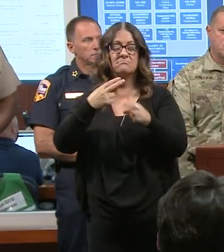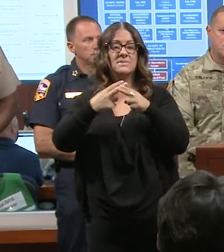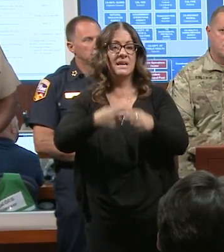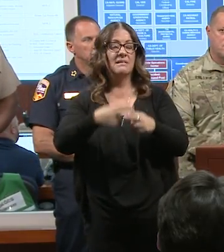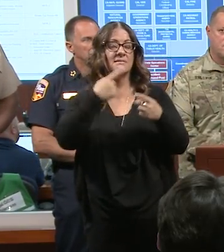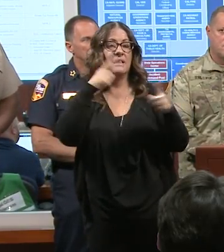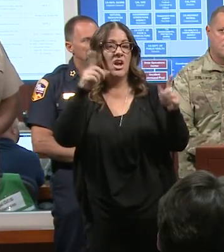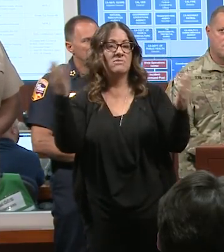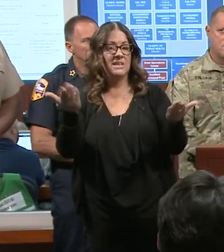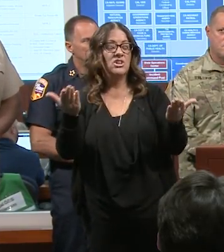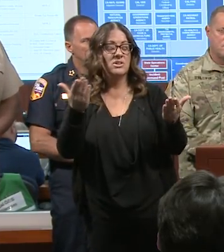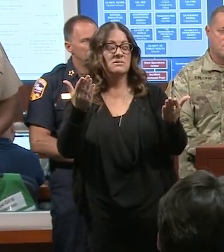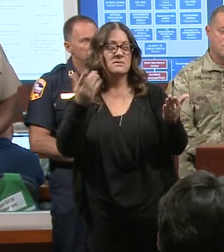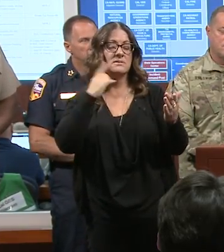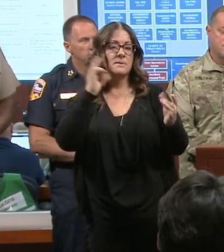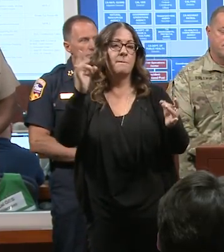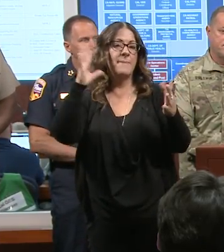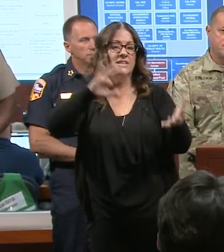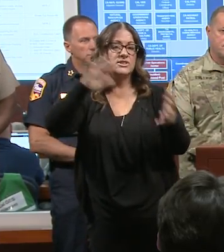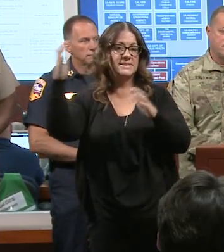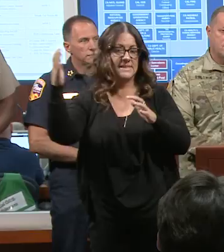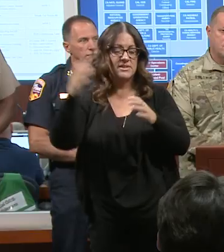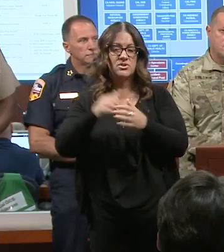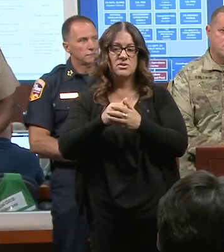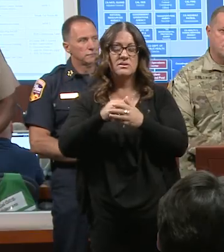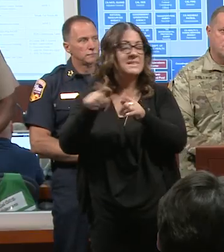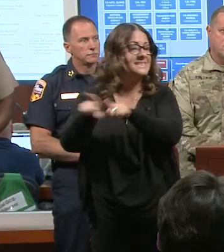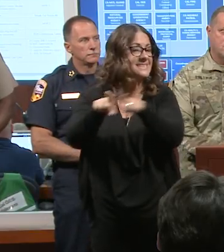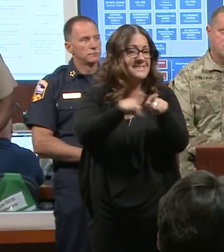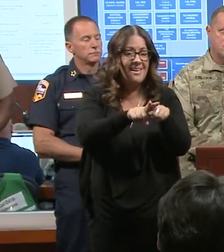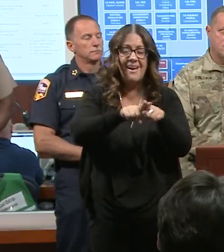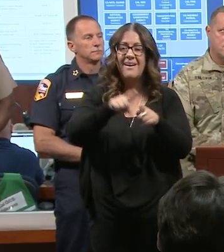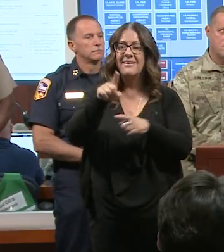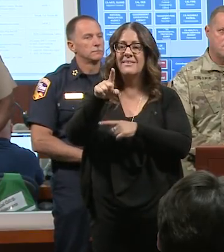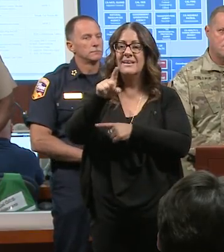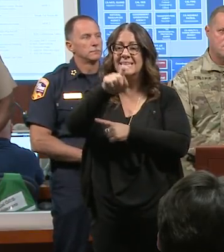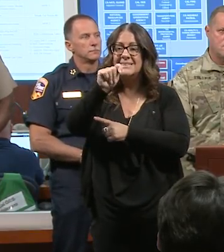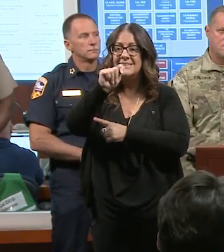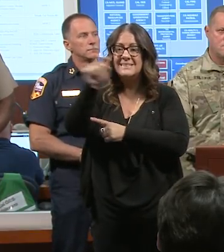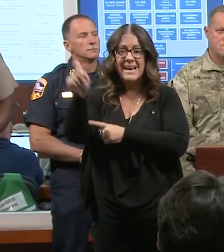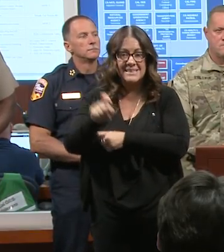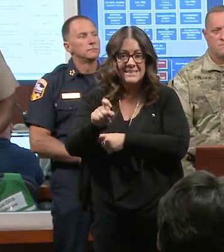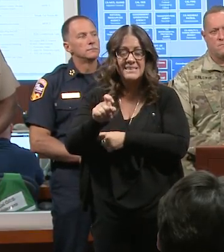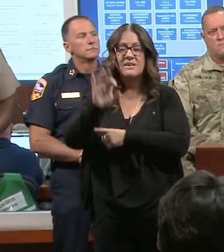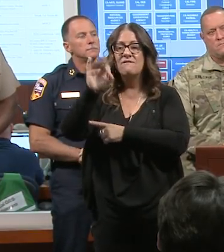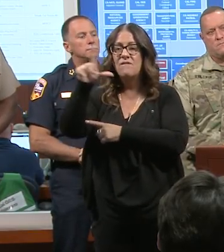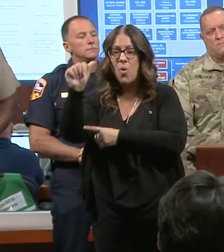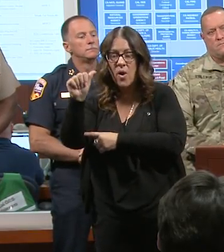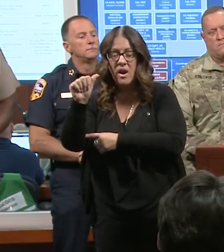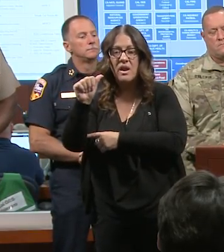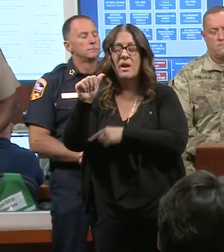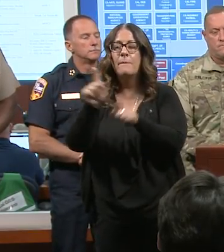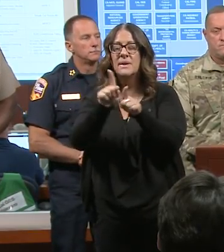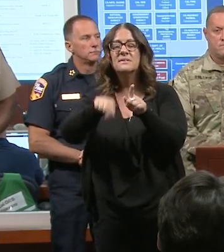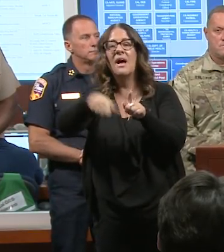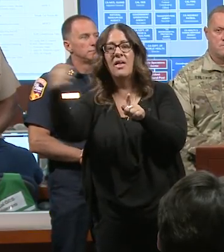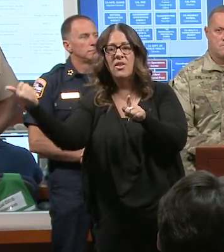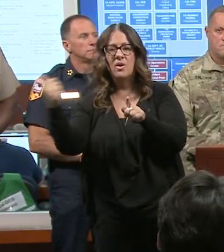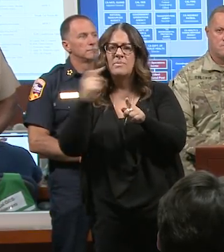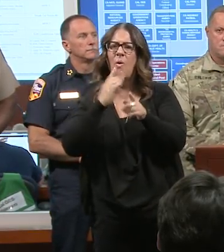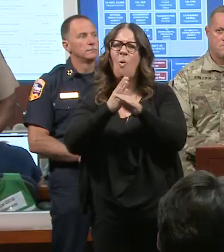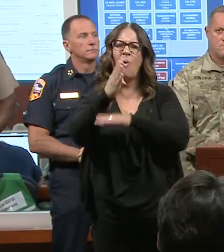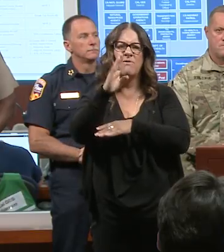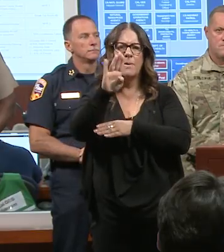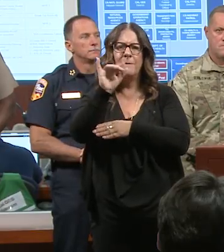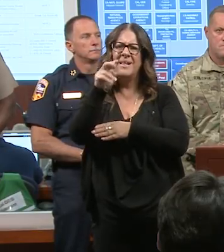disaster, and along with the other ones in Texas and Florida and elsewhere, this will be tens of billions. So we